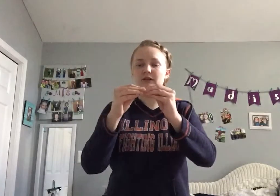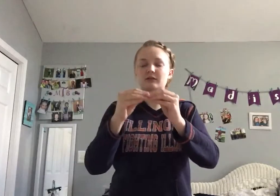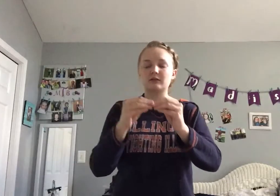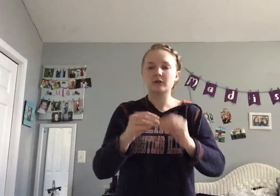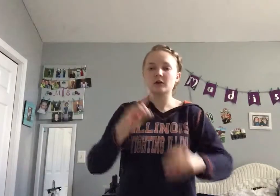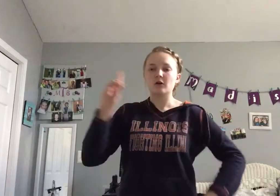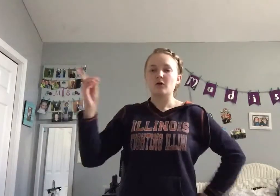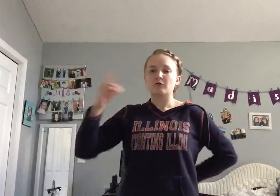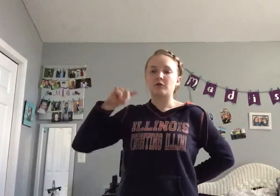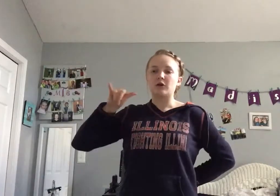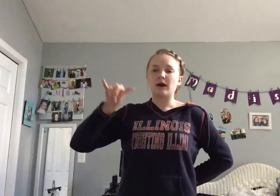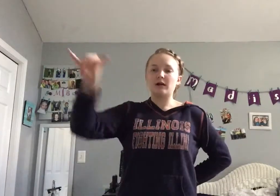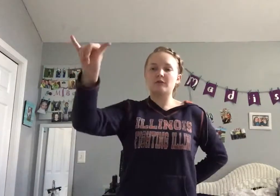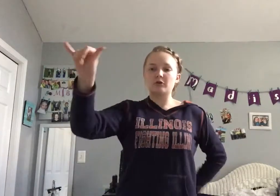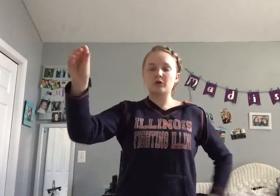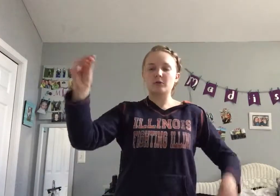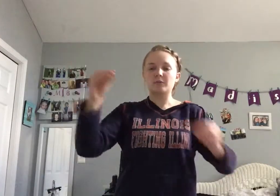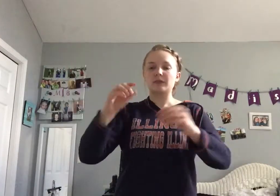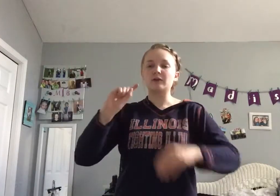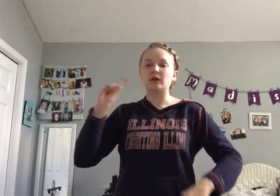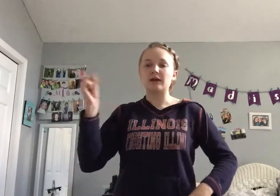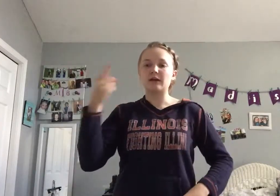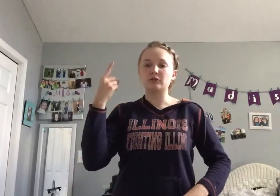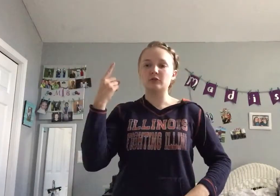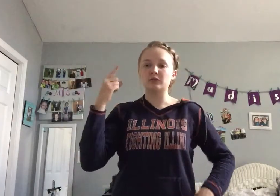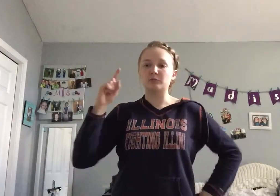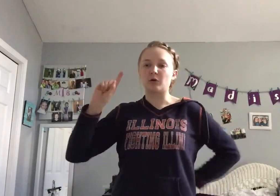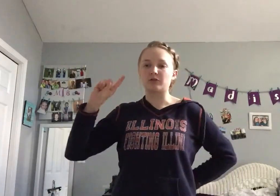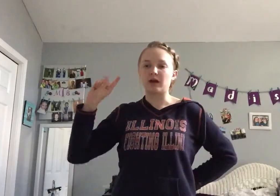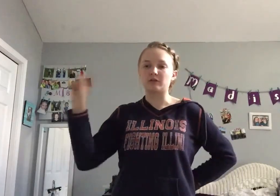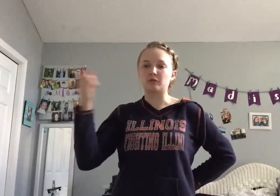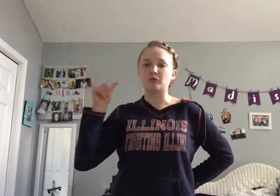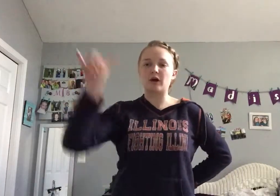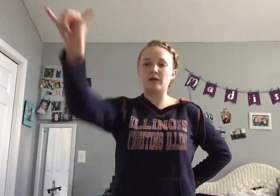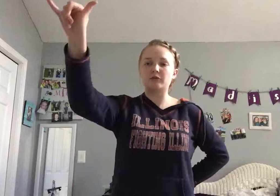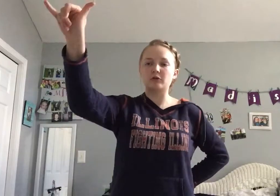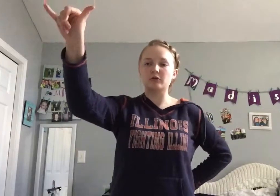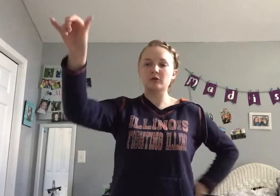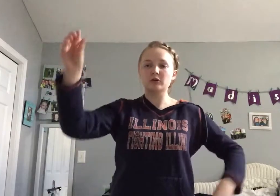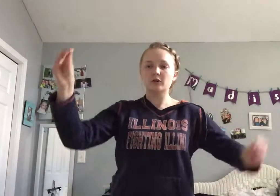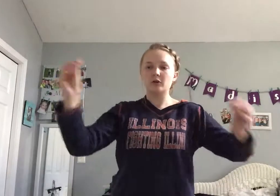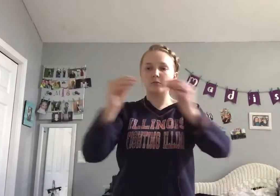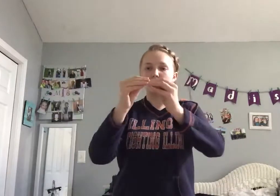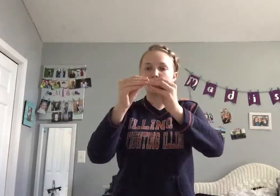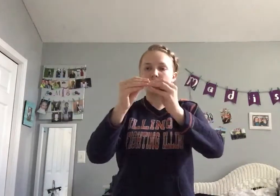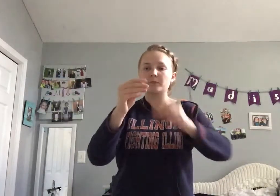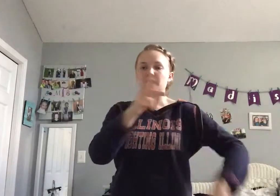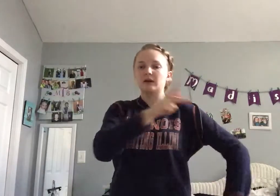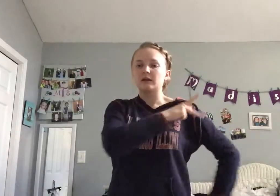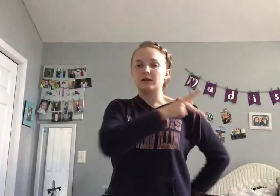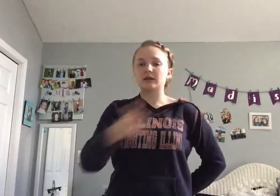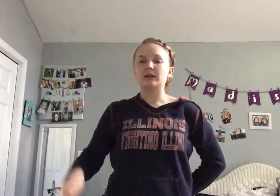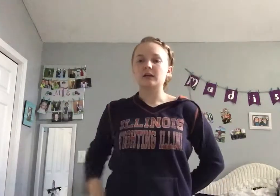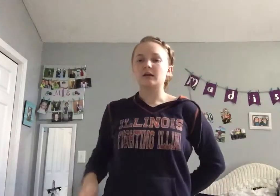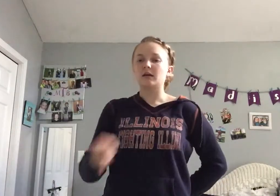this. Forever, and you kind of have to do this part fast. So forever, more, the King